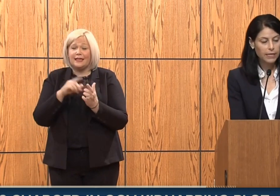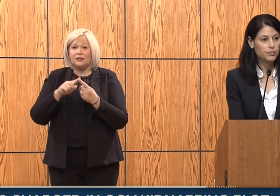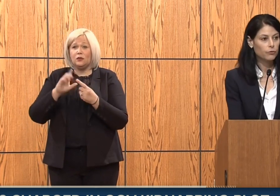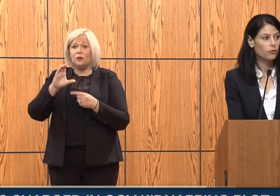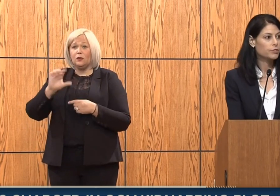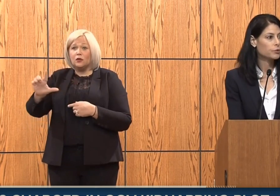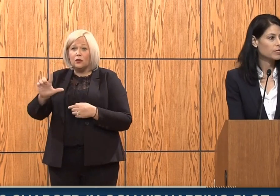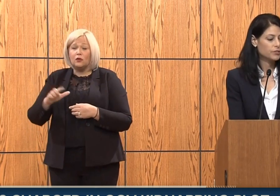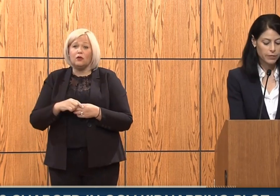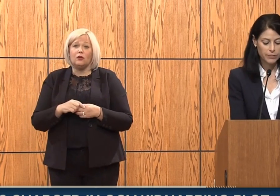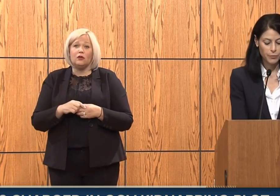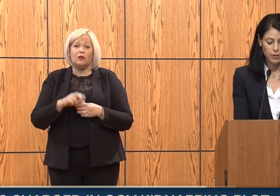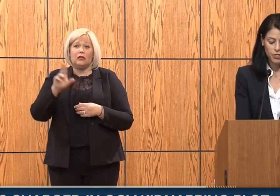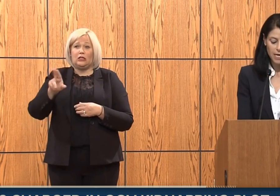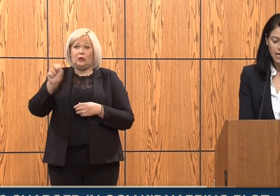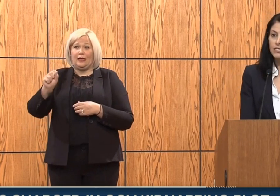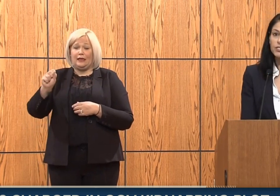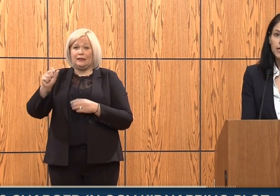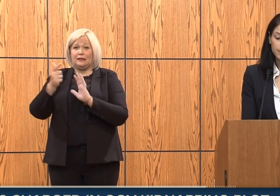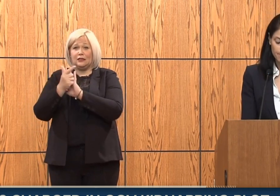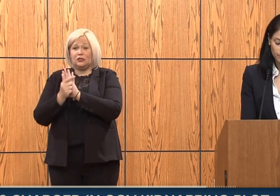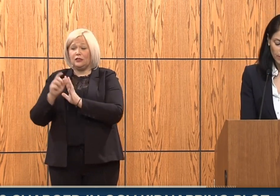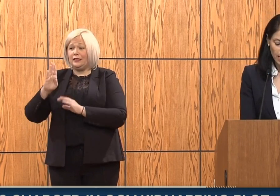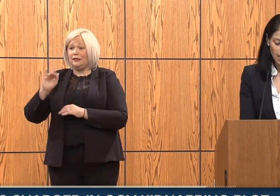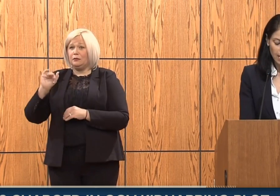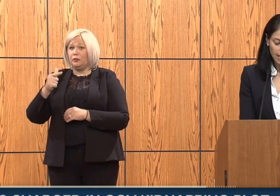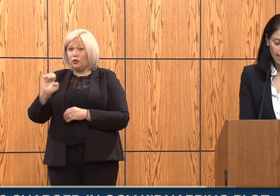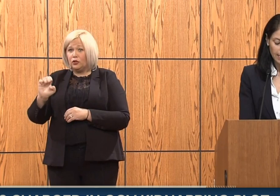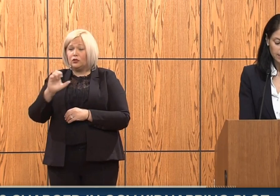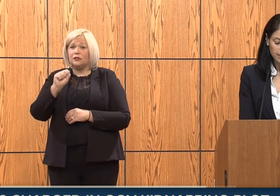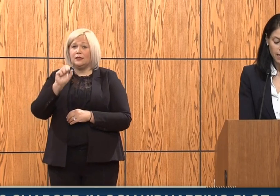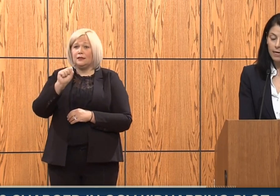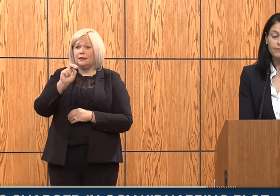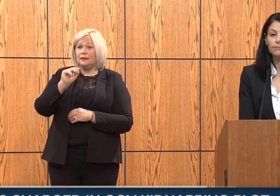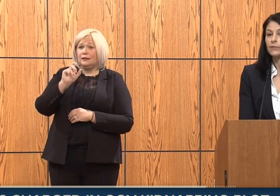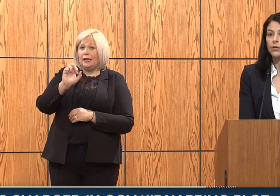the Colonel and to, of course, U.S. Attorneys Burge and Schneider.